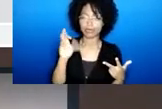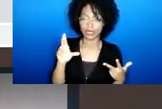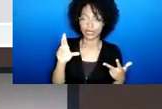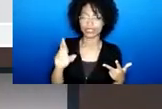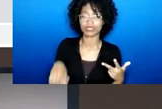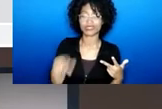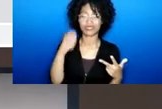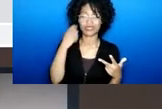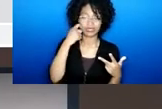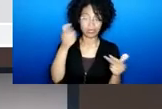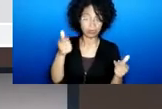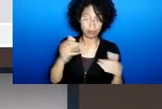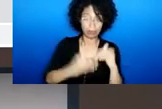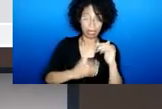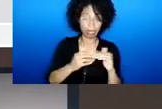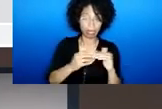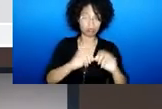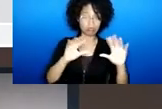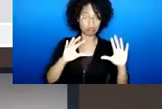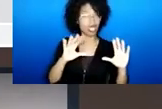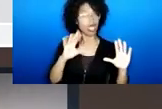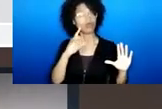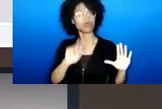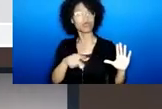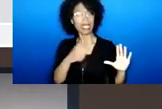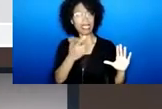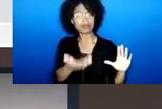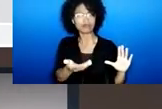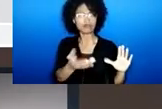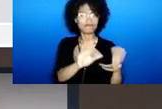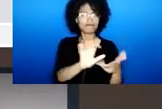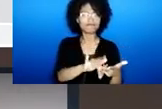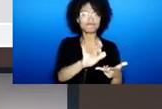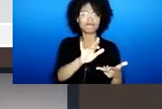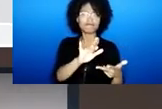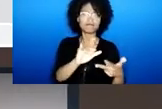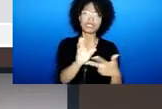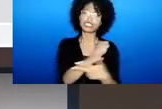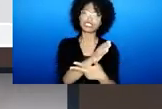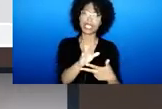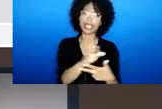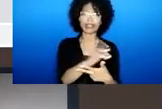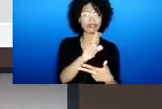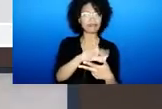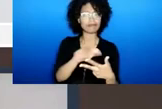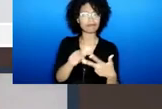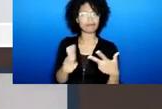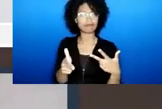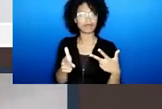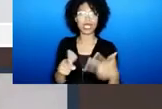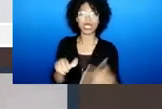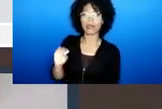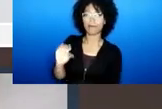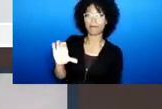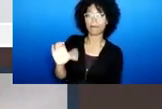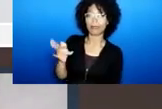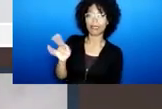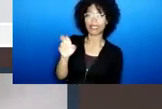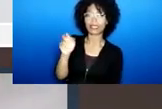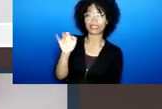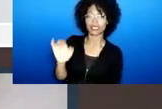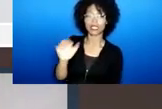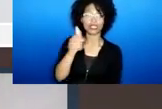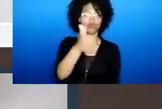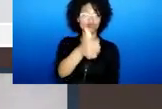screen to share your presentation. And Mackenzie will be able to give an example of sharing her screen so you as an